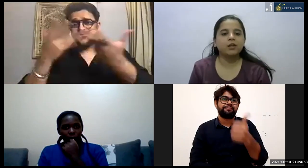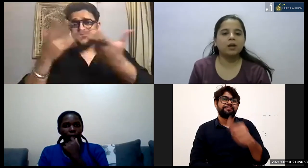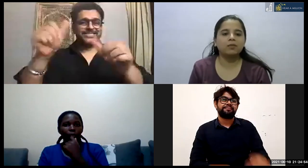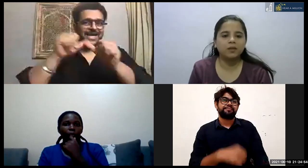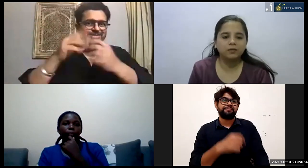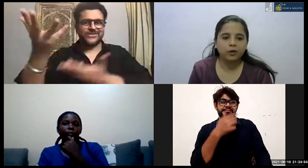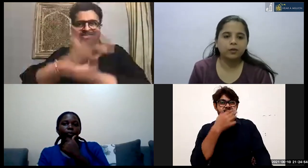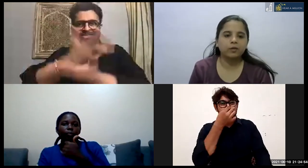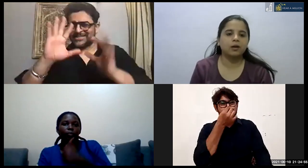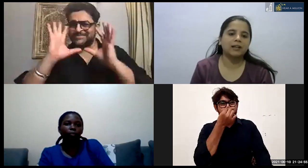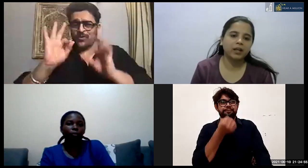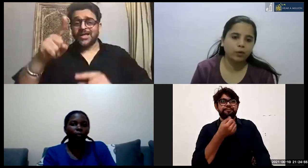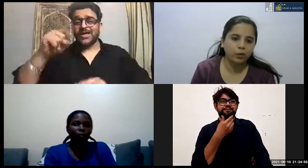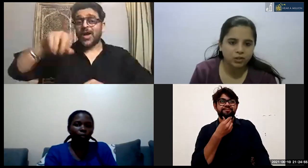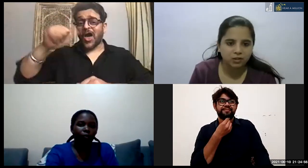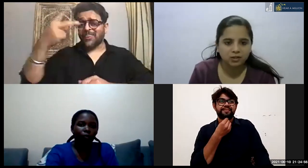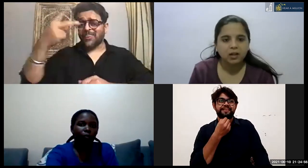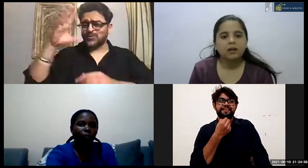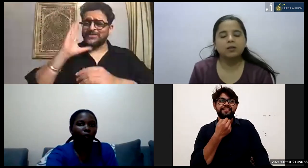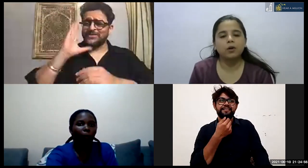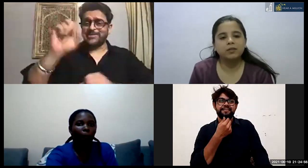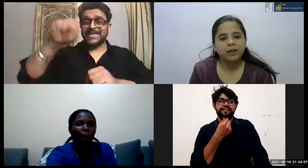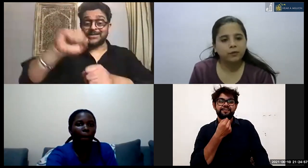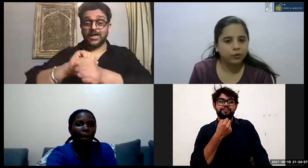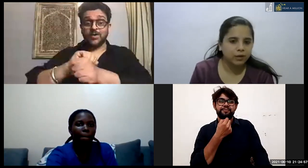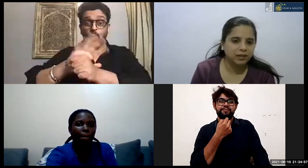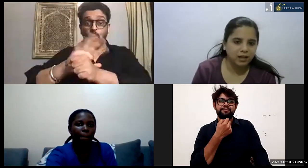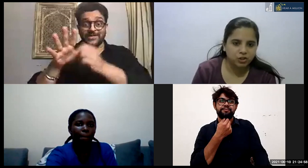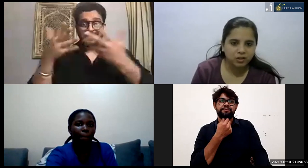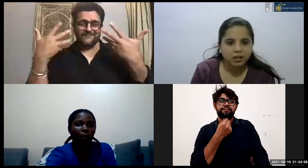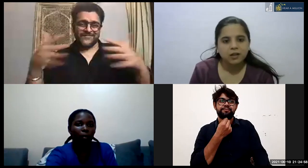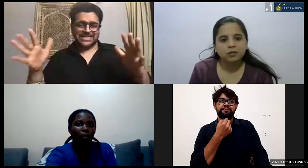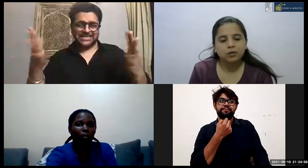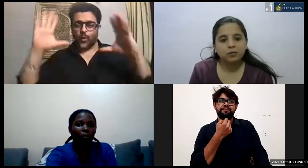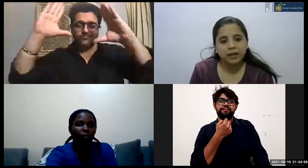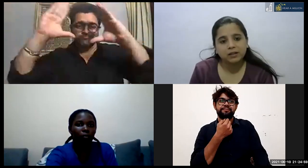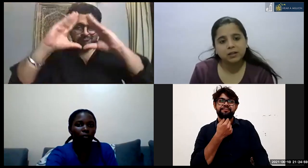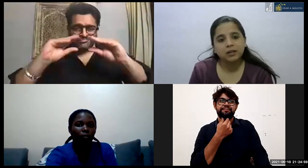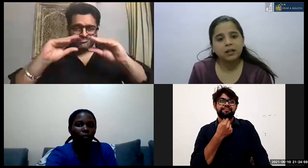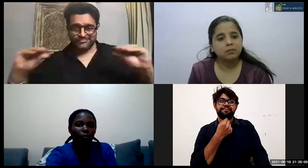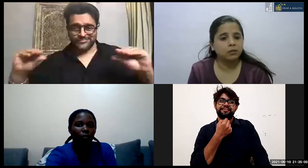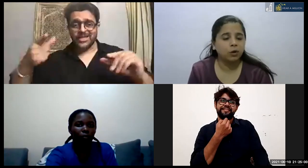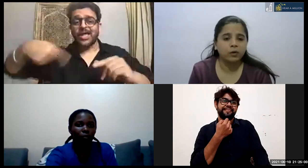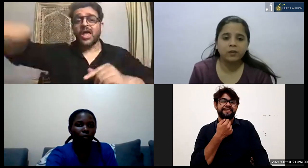So thank you everyone for asking your questions. It was a very fruitful discussion.